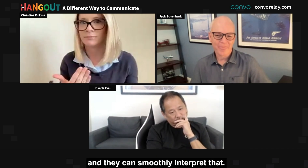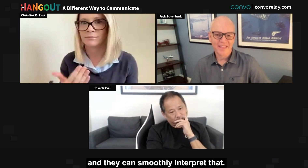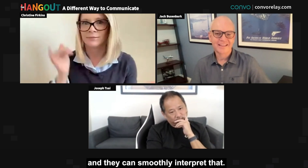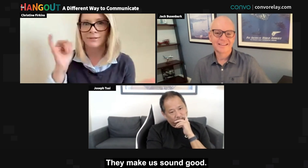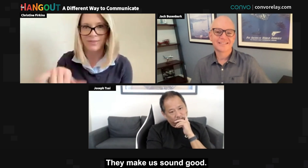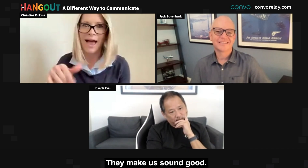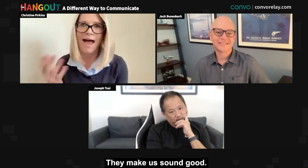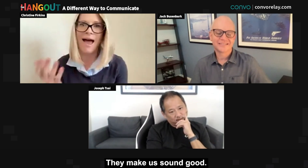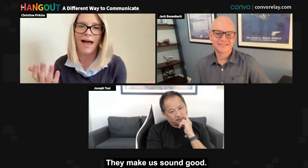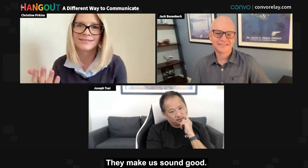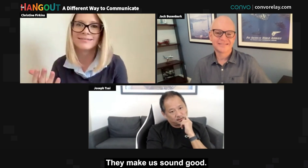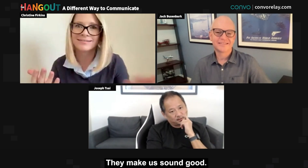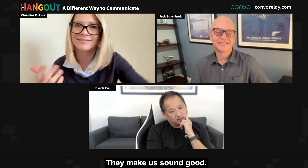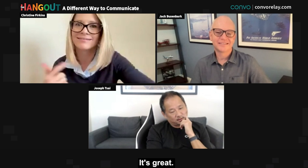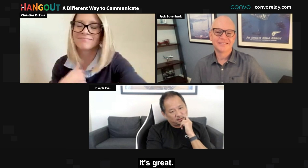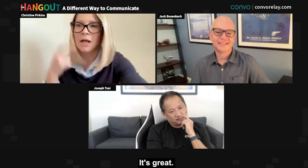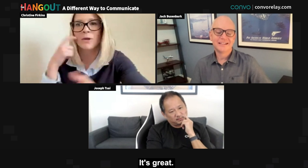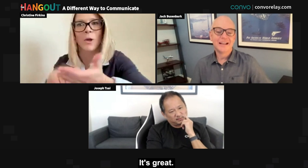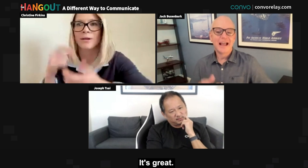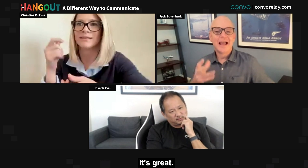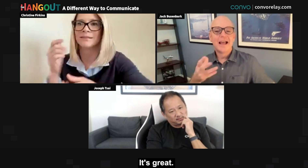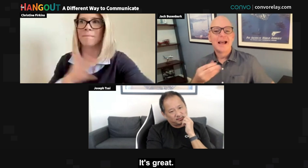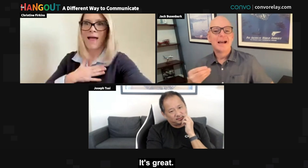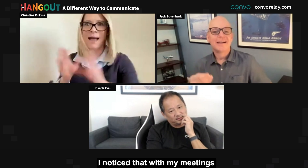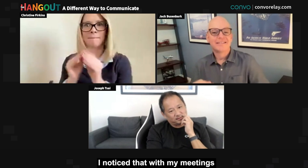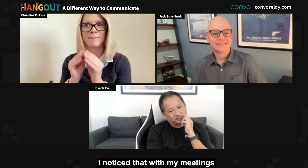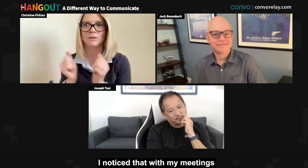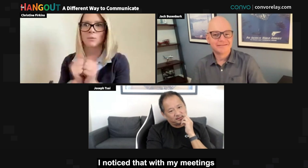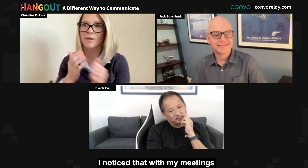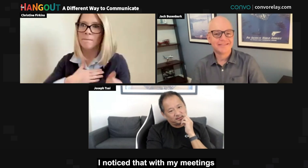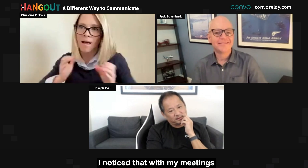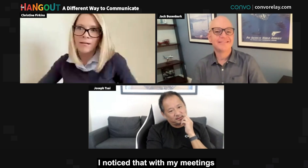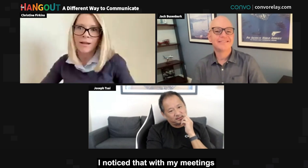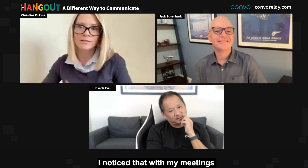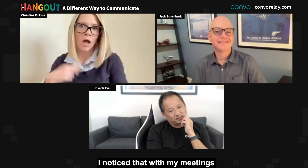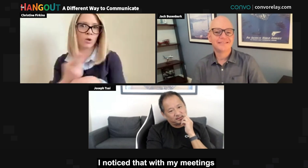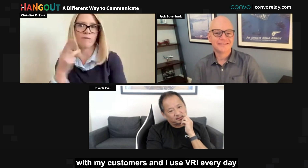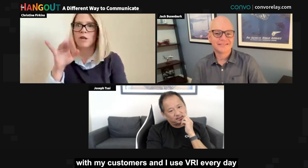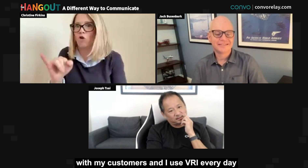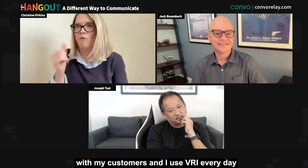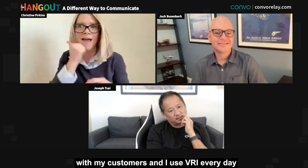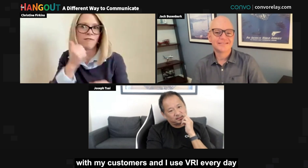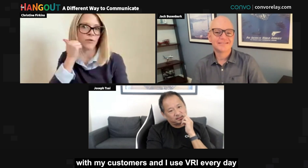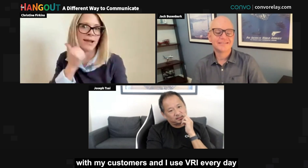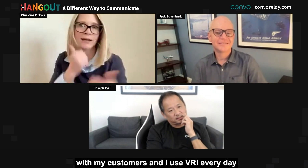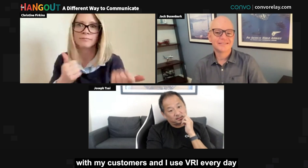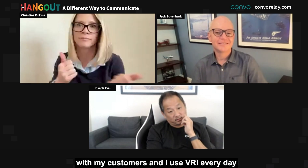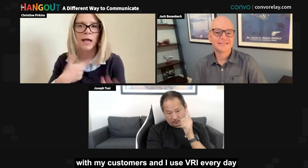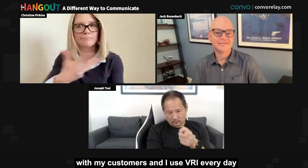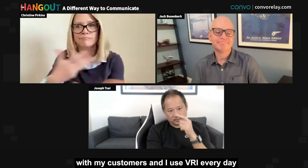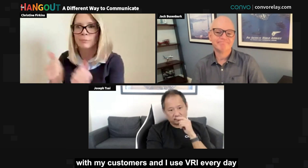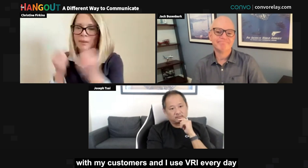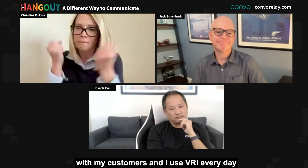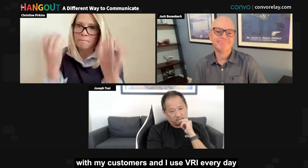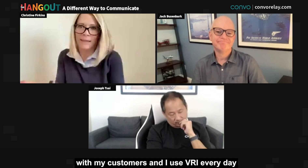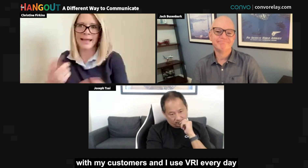that. They make us sound good. It's great. I noticed that with my meetings with my customers, and I use VRI every